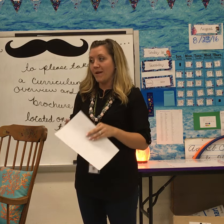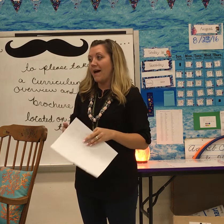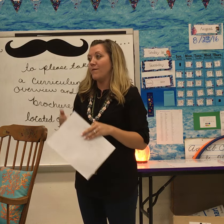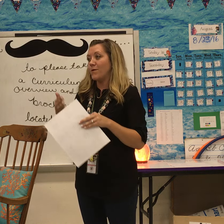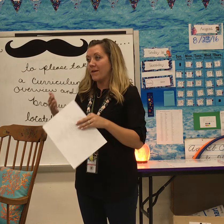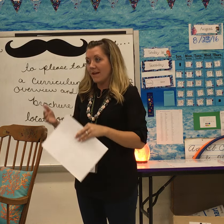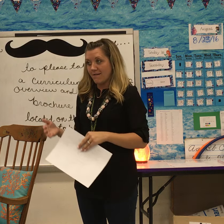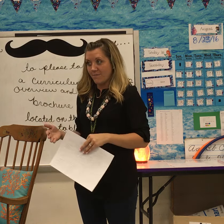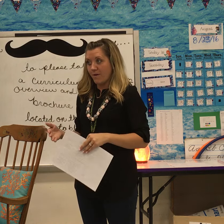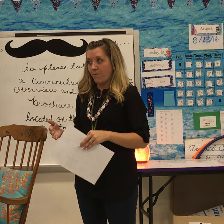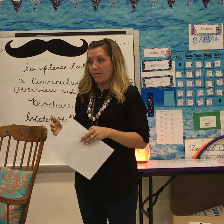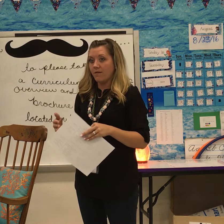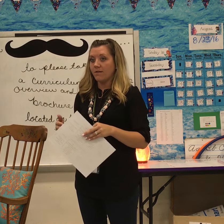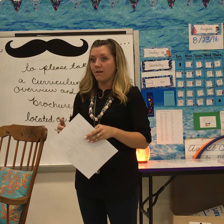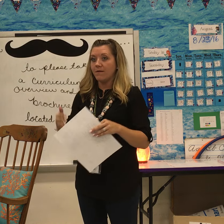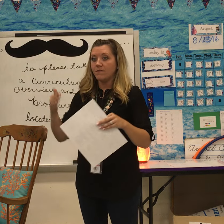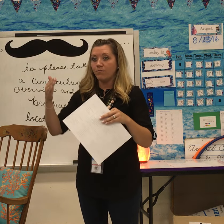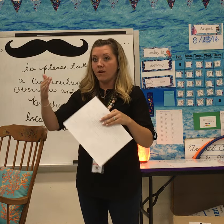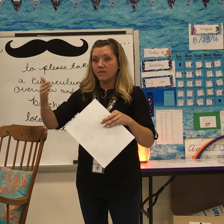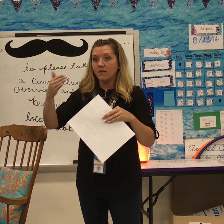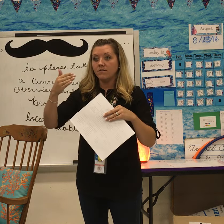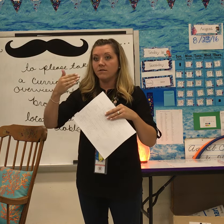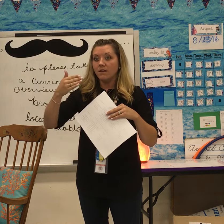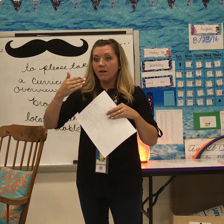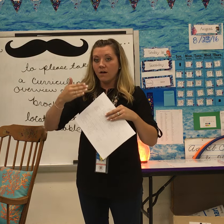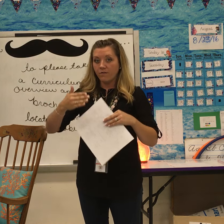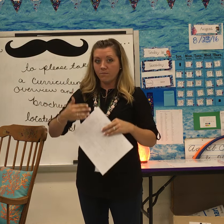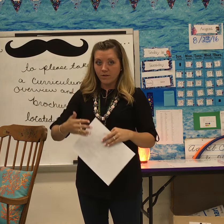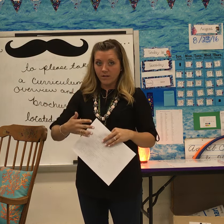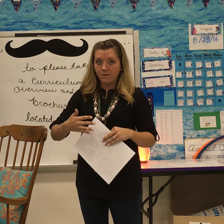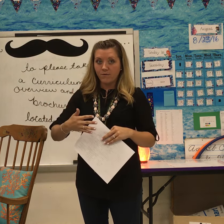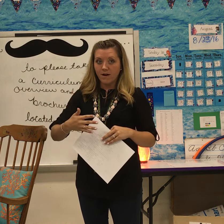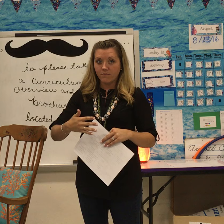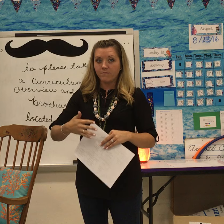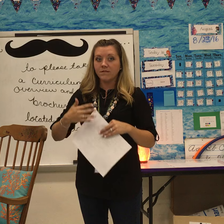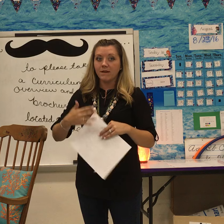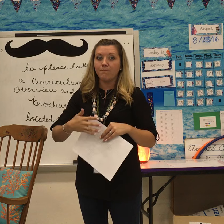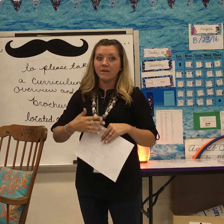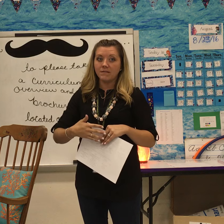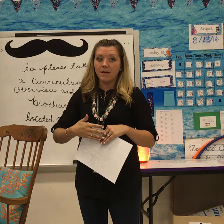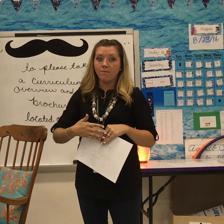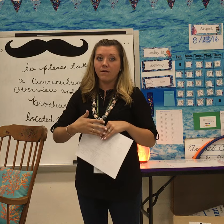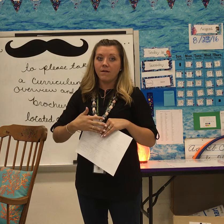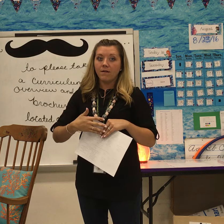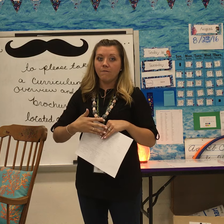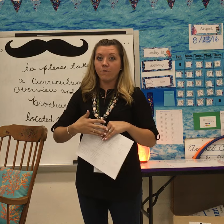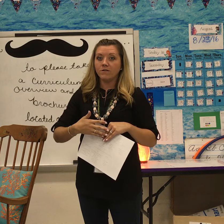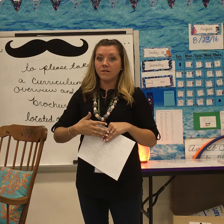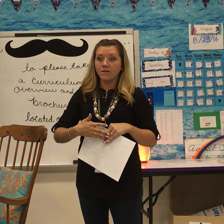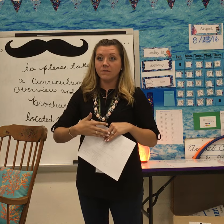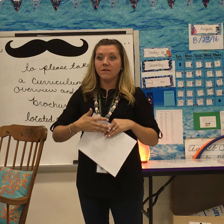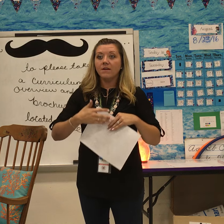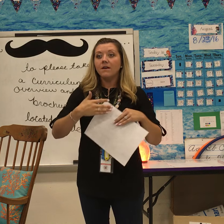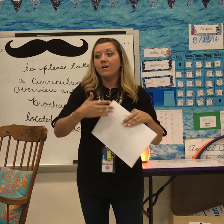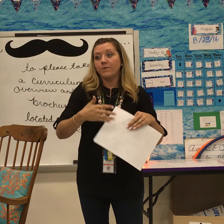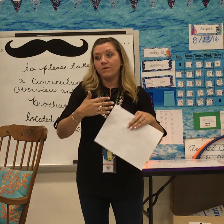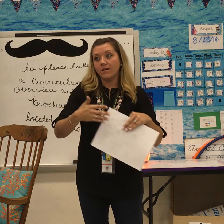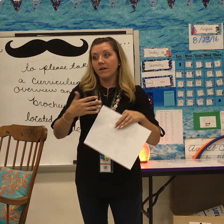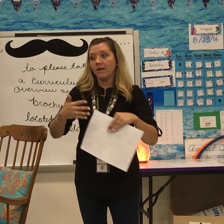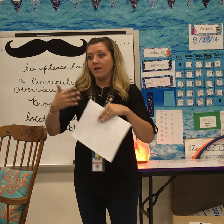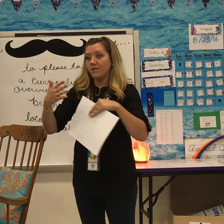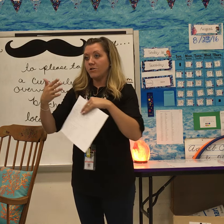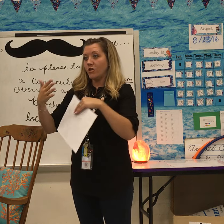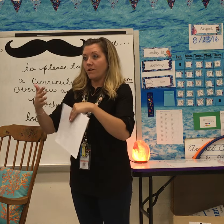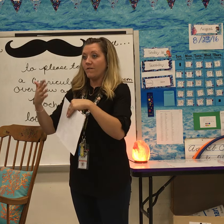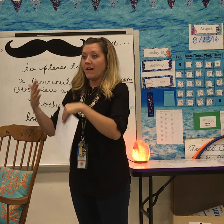to slow down, work it out on paper, and talk about the process of completing the problem step by step versus helping